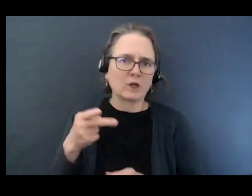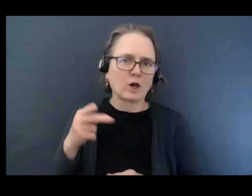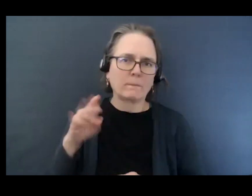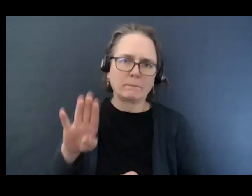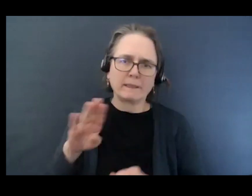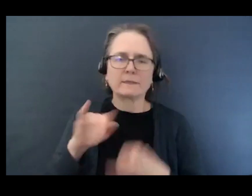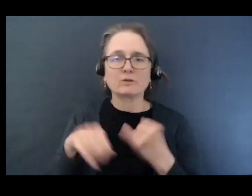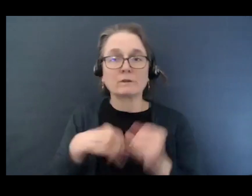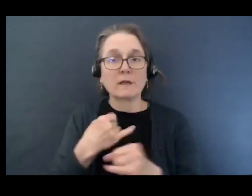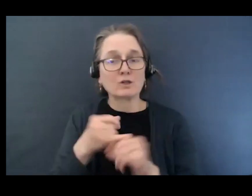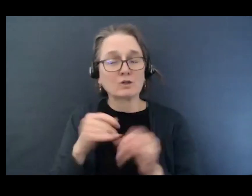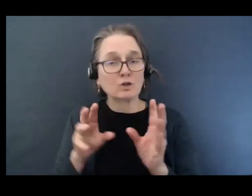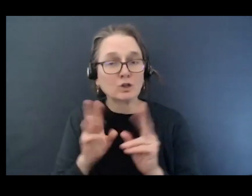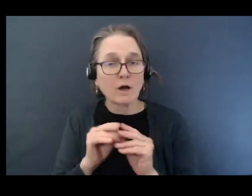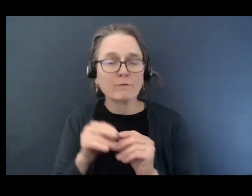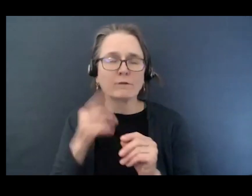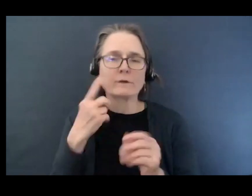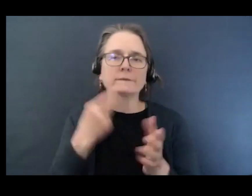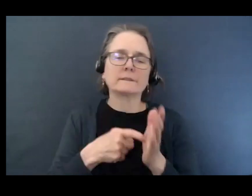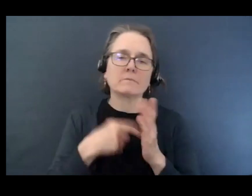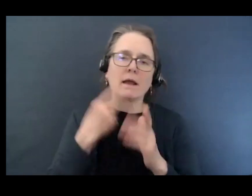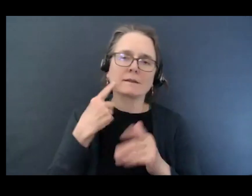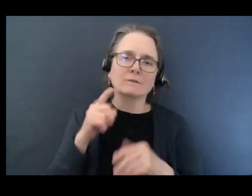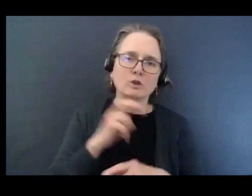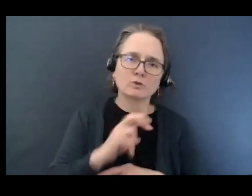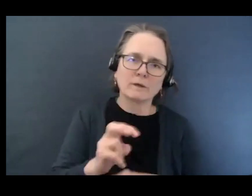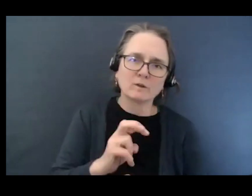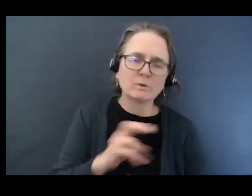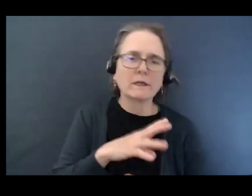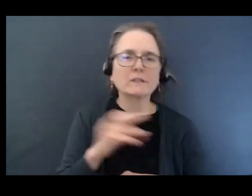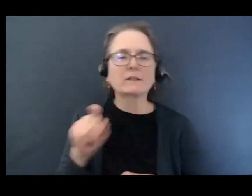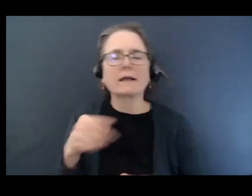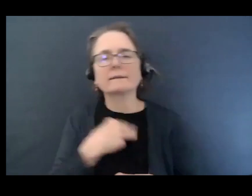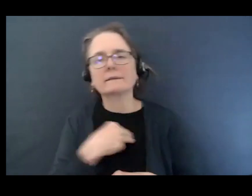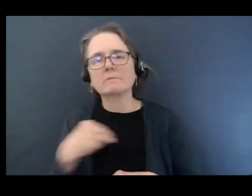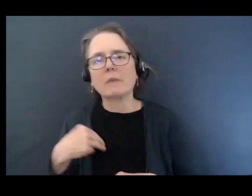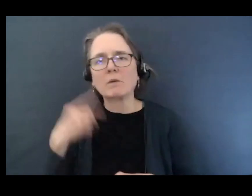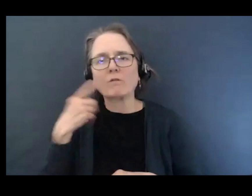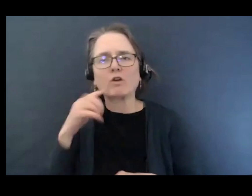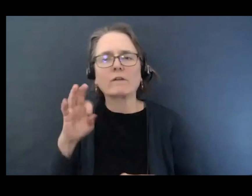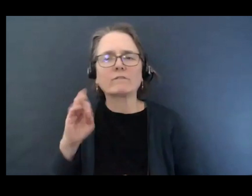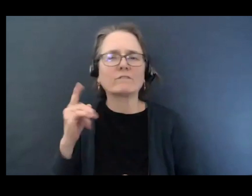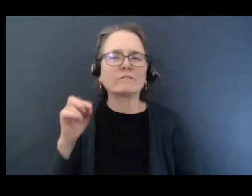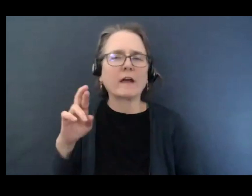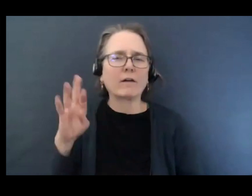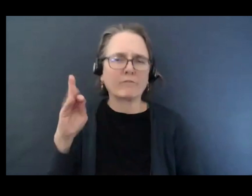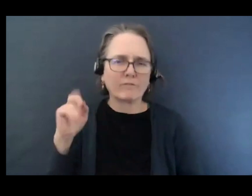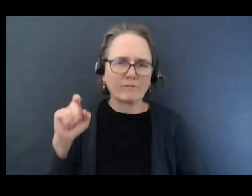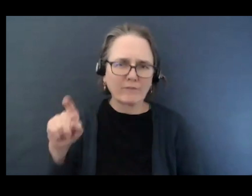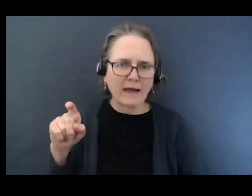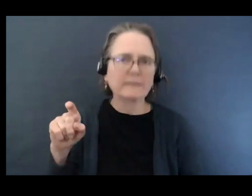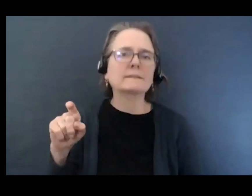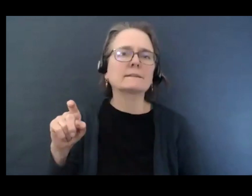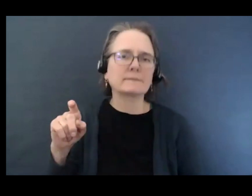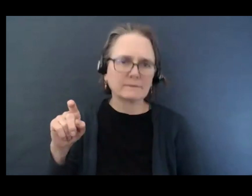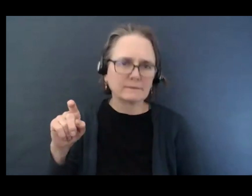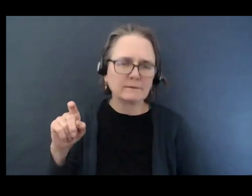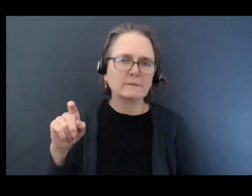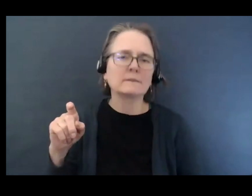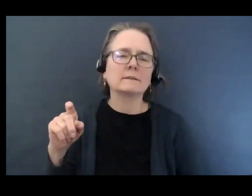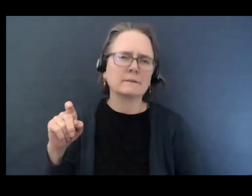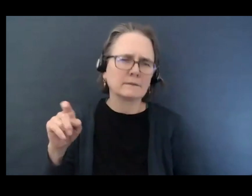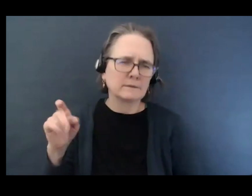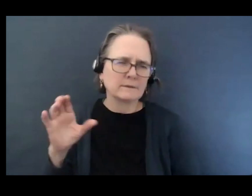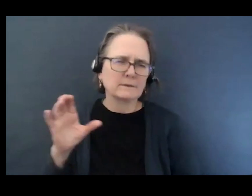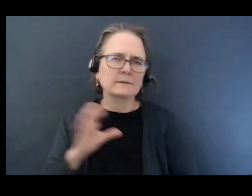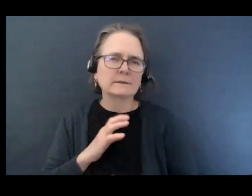international conferences on demand responsive transportation, and he's also a member of the Fairfax Area Long-Term Care Coordinating Council